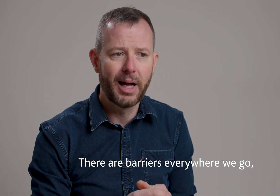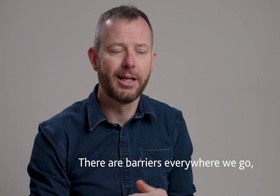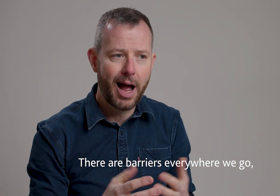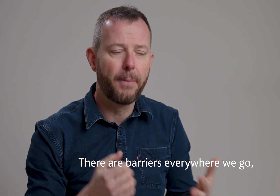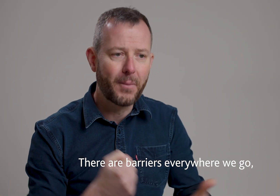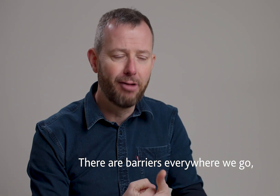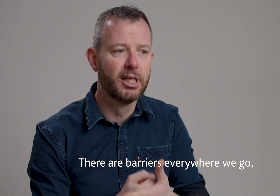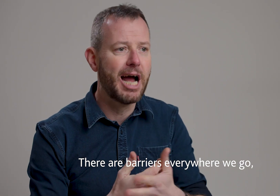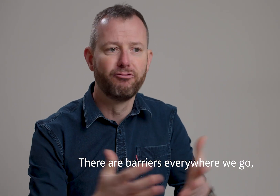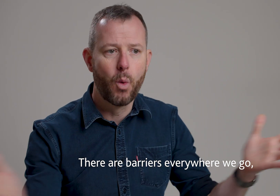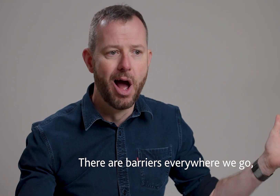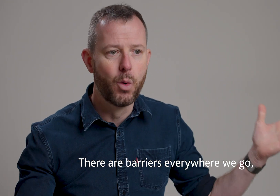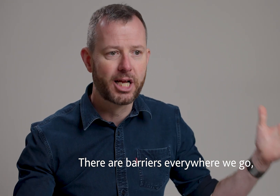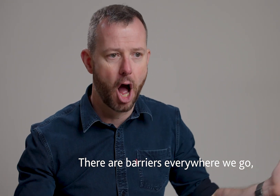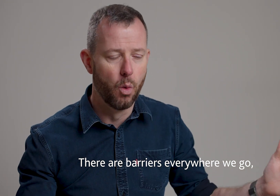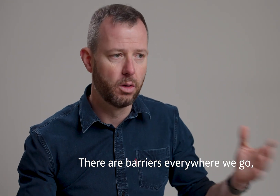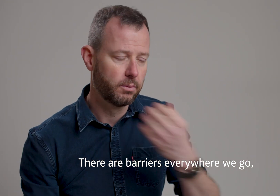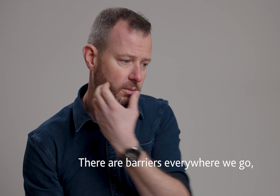Like there are cameras everywhere we go.